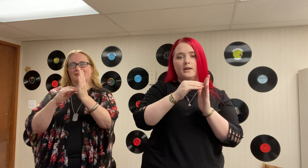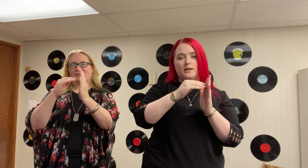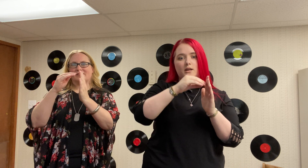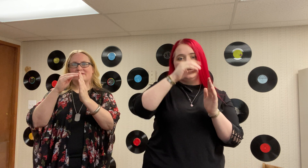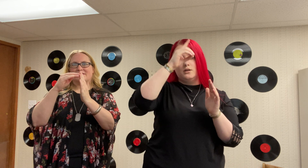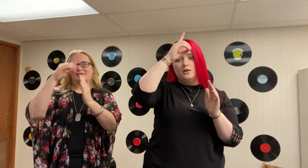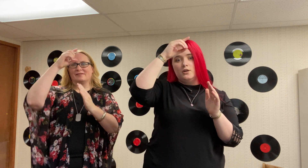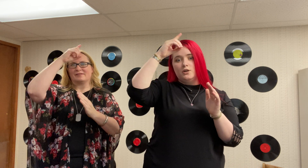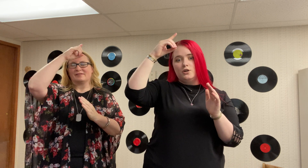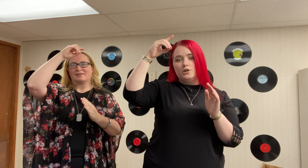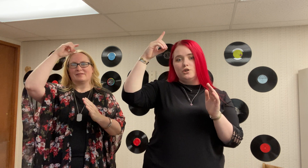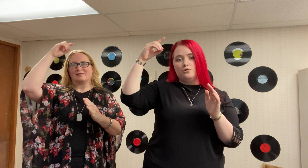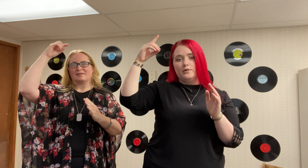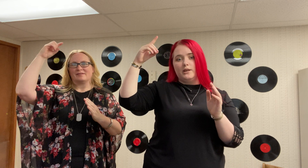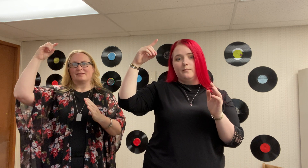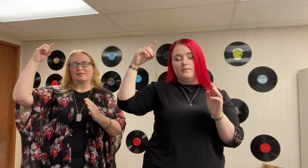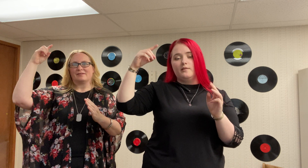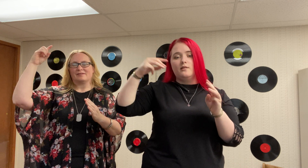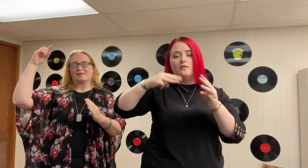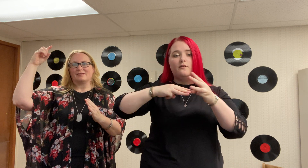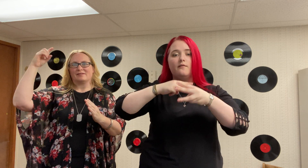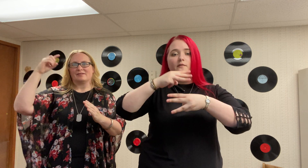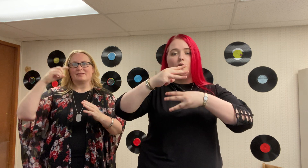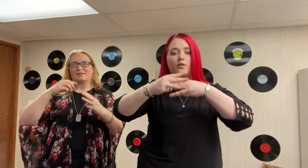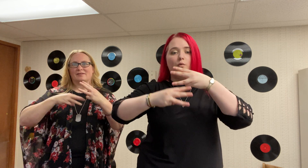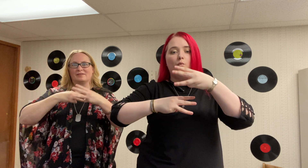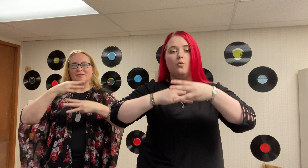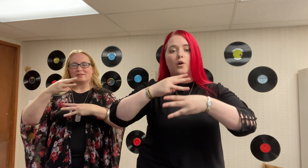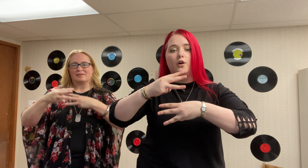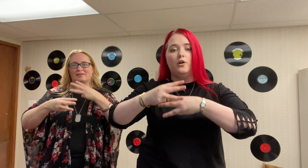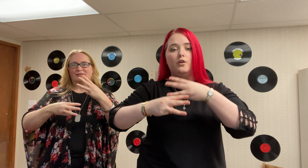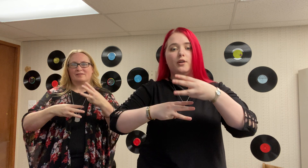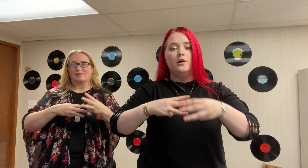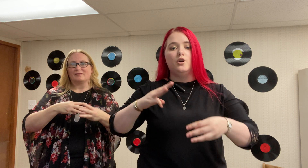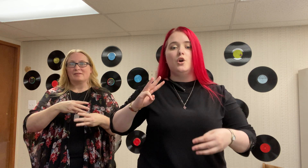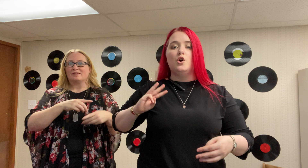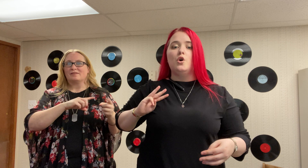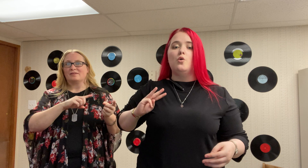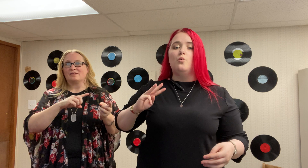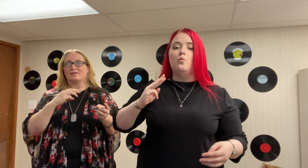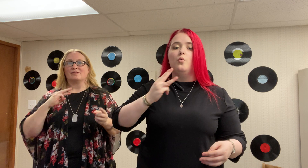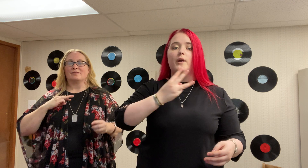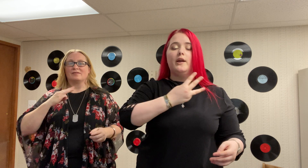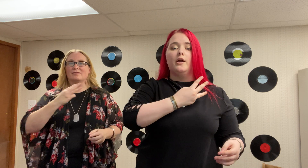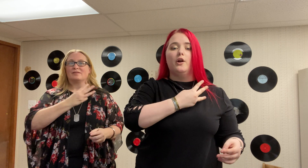million dreams for the world we're